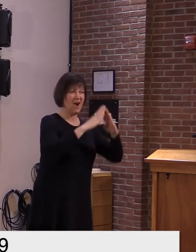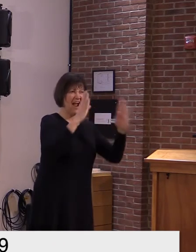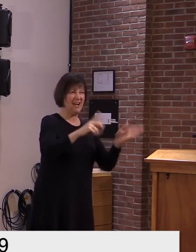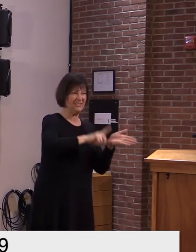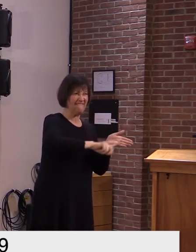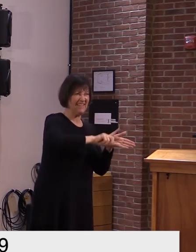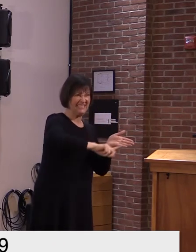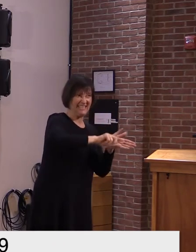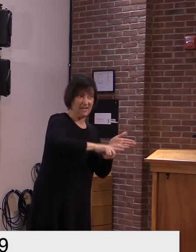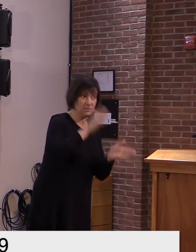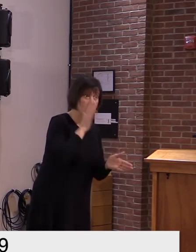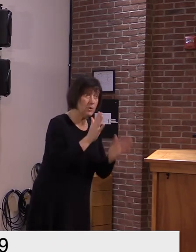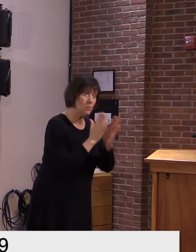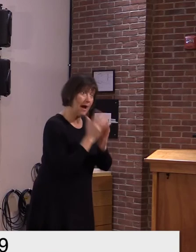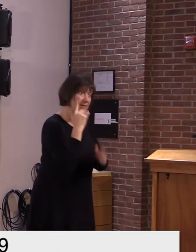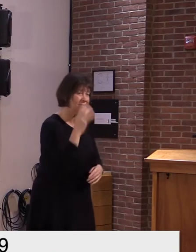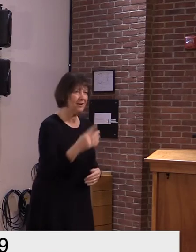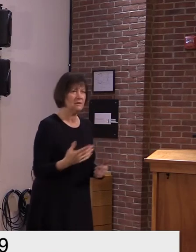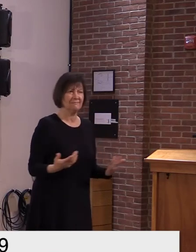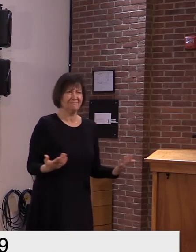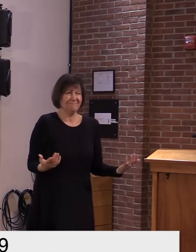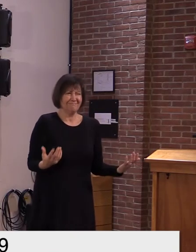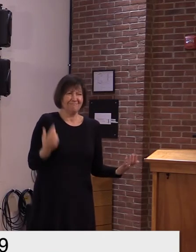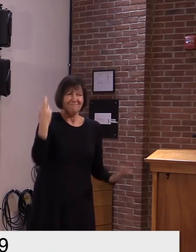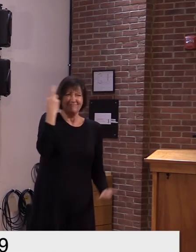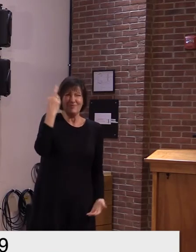There's no basis for that. I mean, we just saw